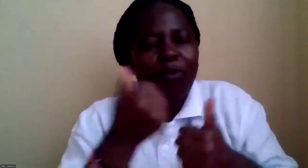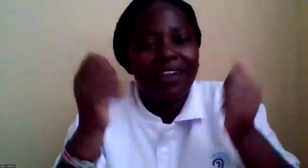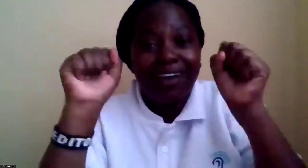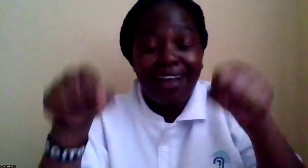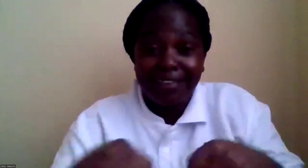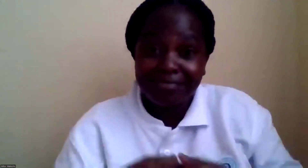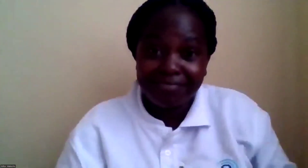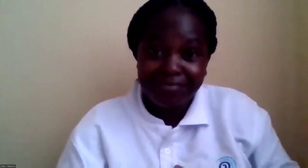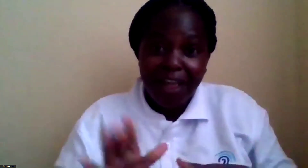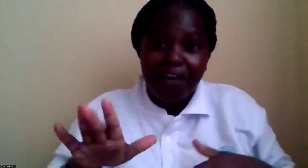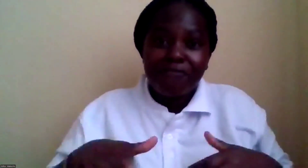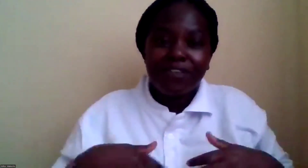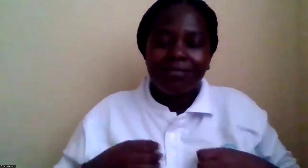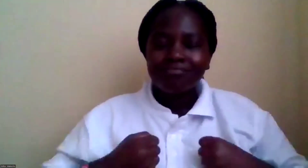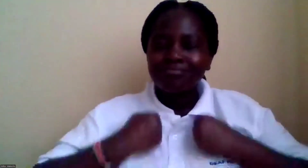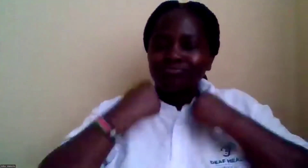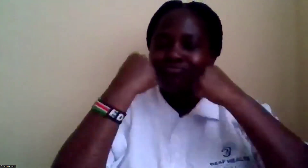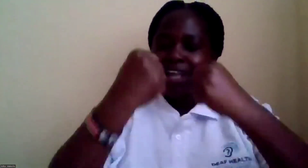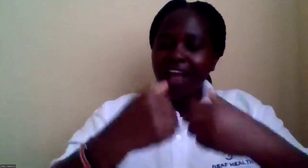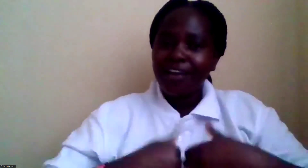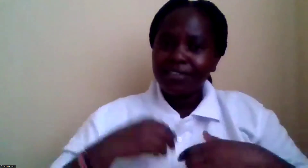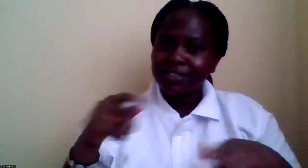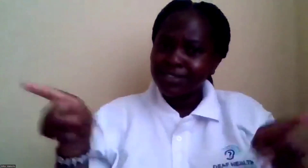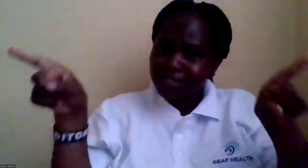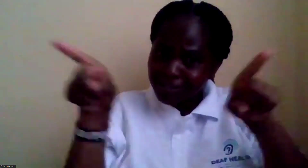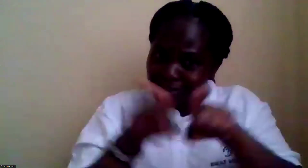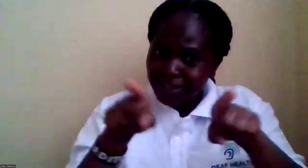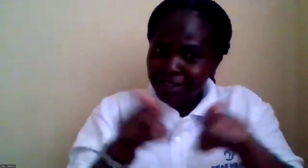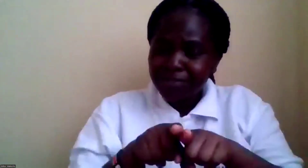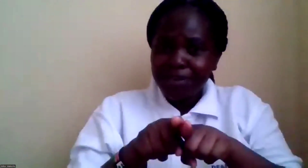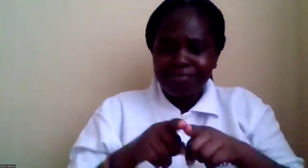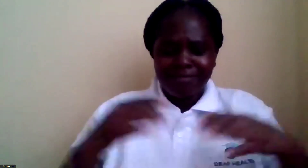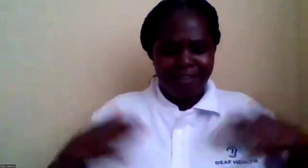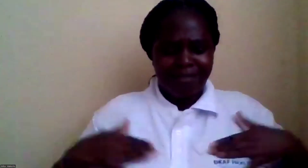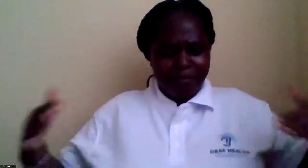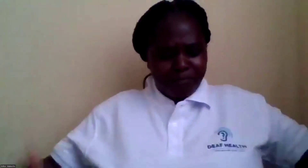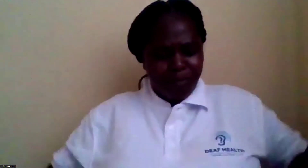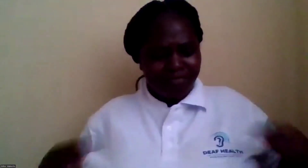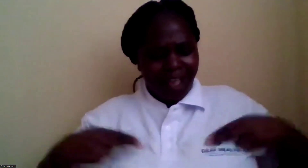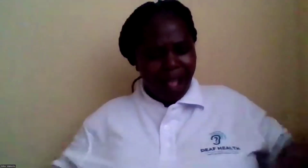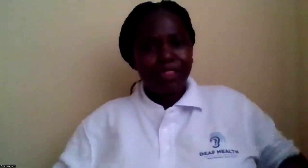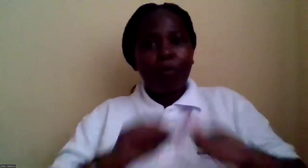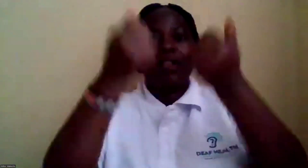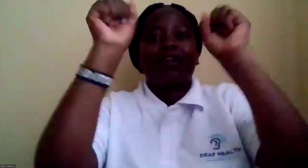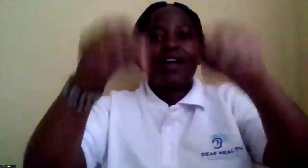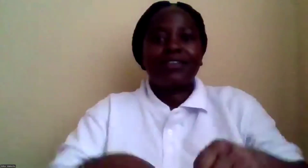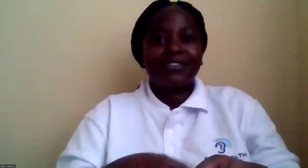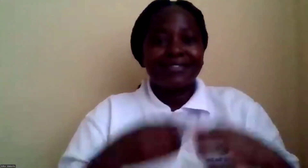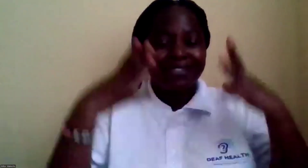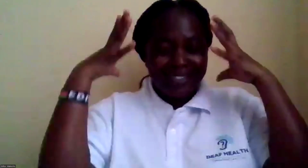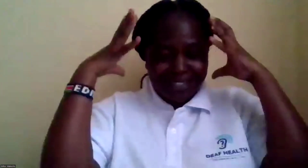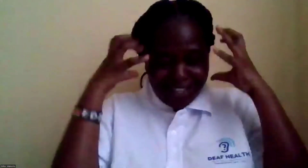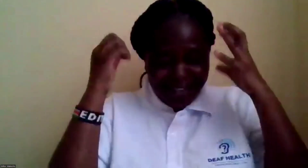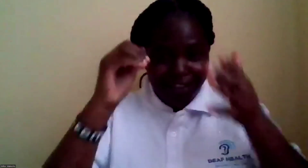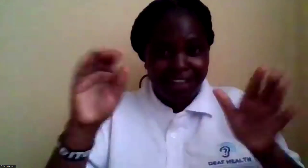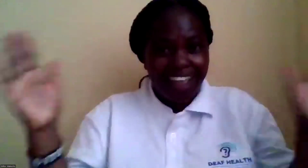more energetic, and you're also able to, maintain a healthy weight. So when it comes to stress, I always feel